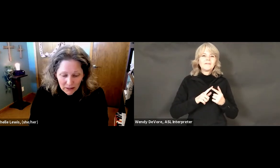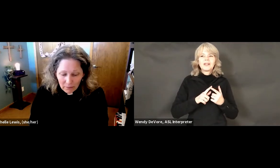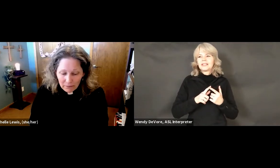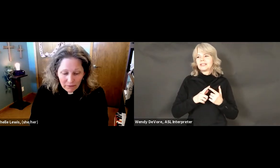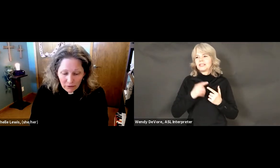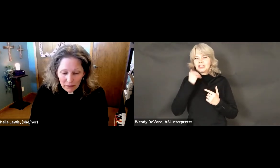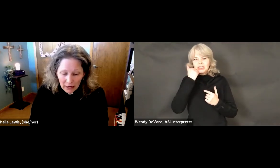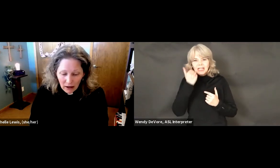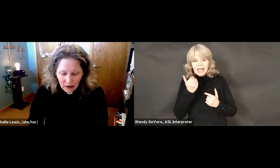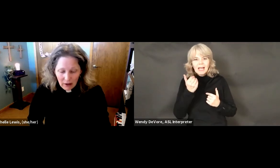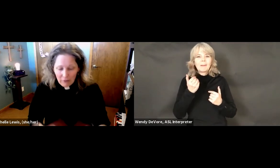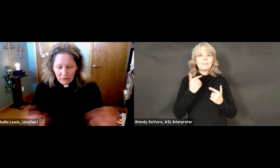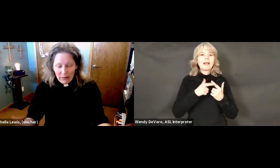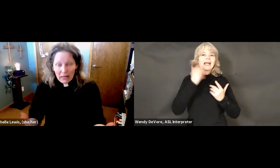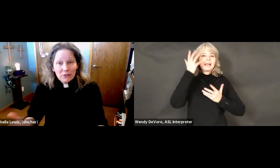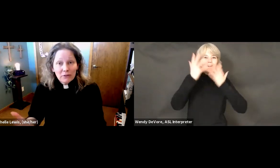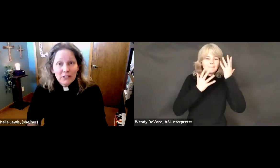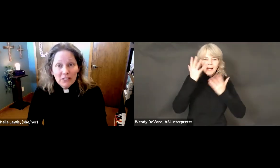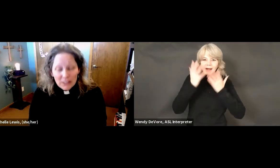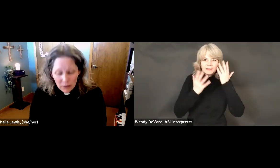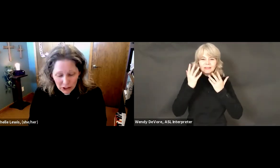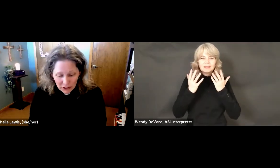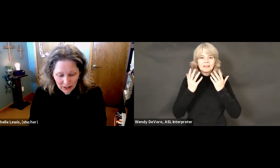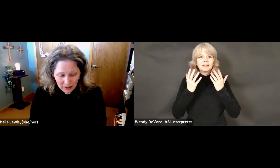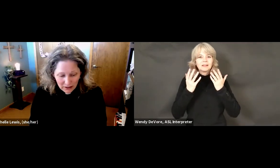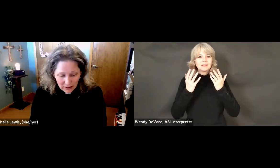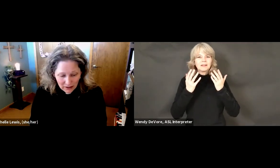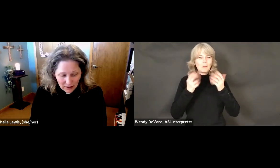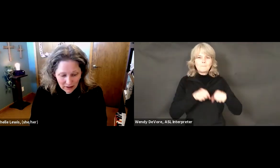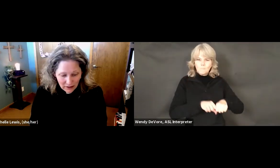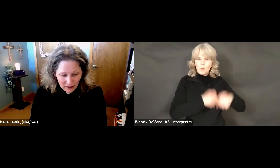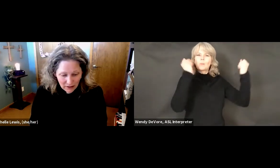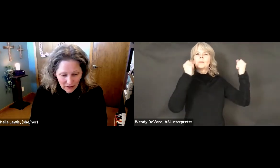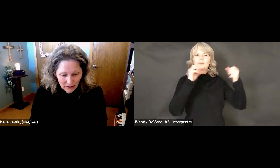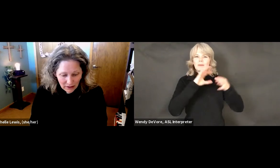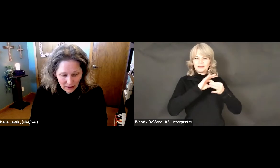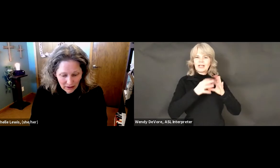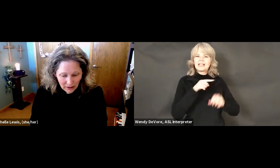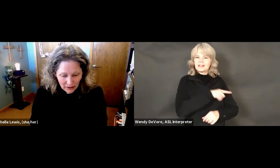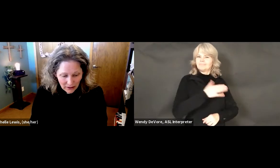kept him from answering Jesus' question.